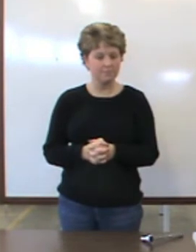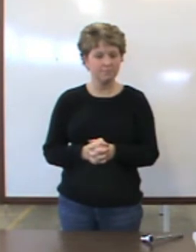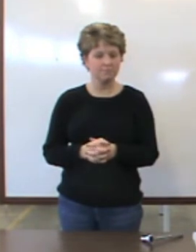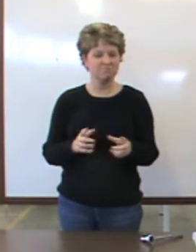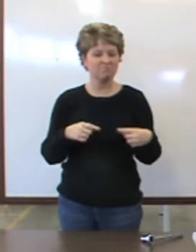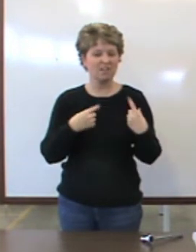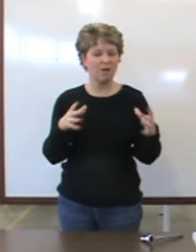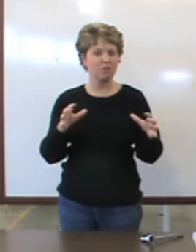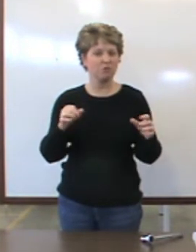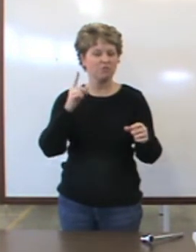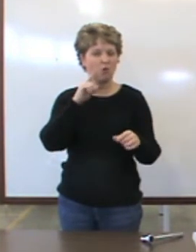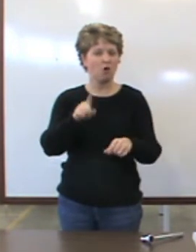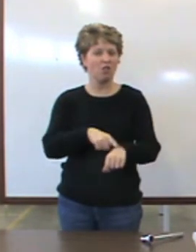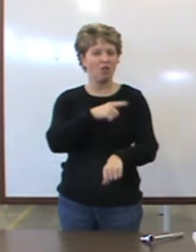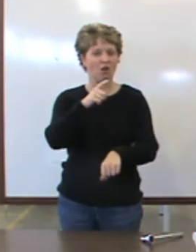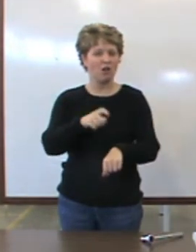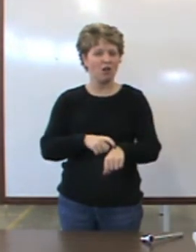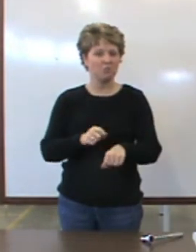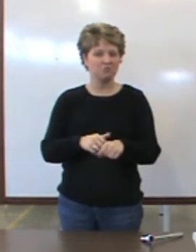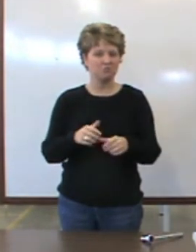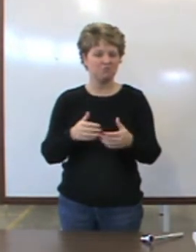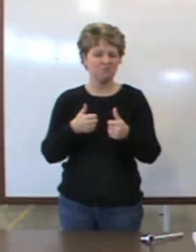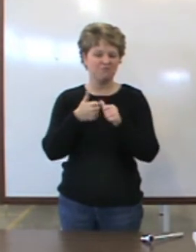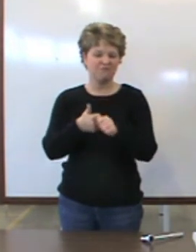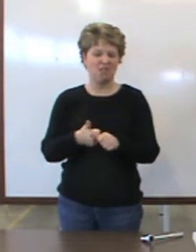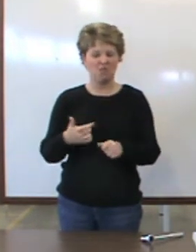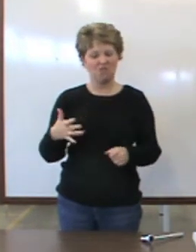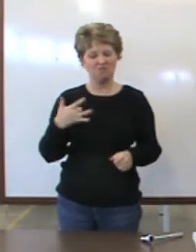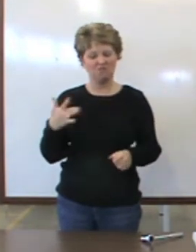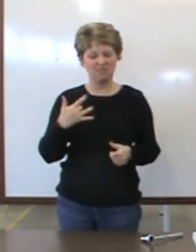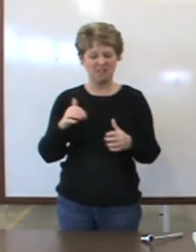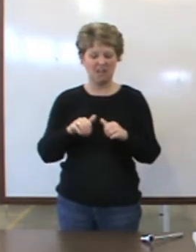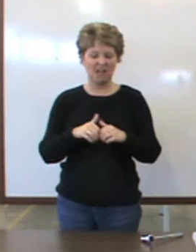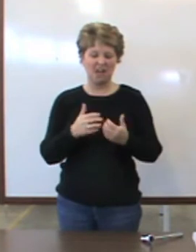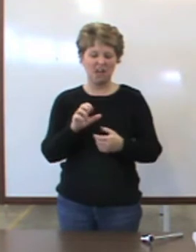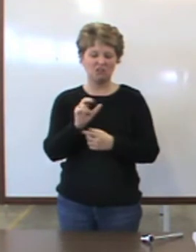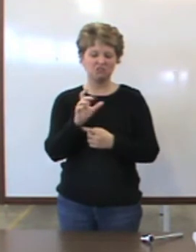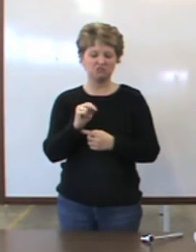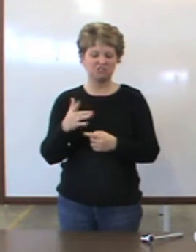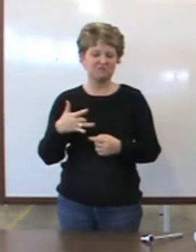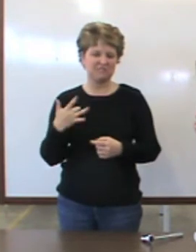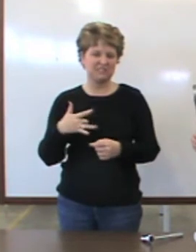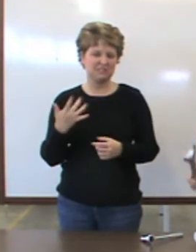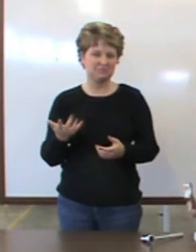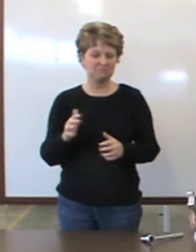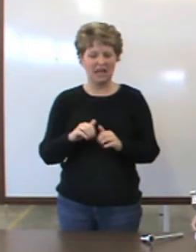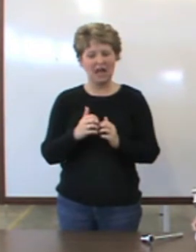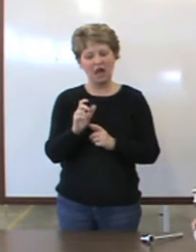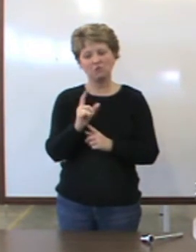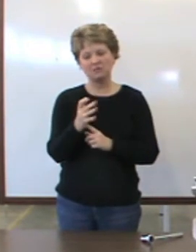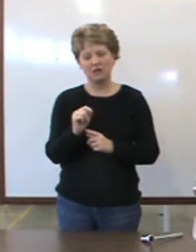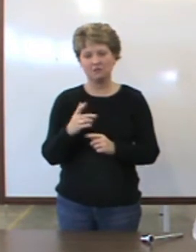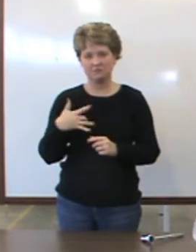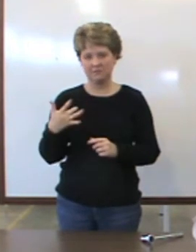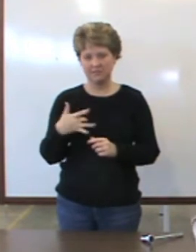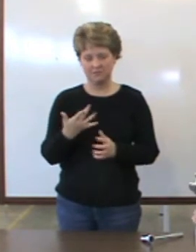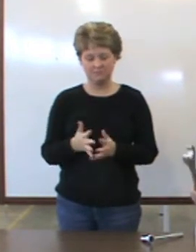I've been doing this for a long time, so I just go by feel. How does my screen feel? How tight does it feel?